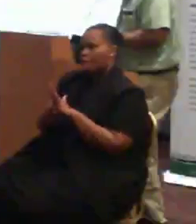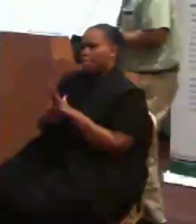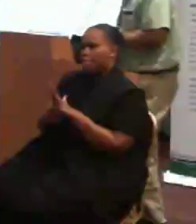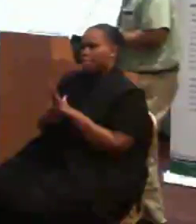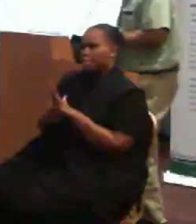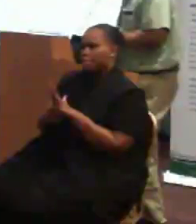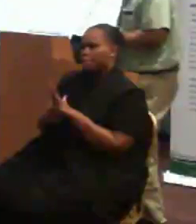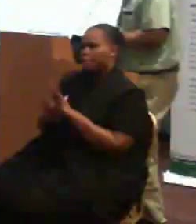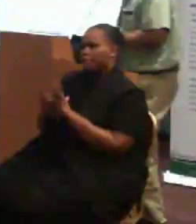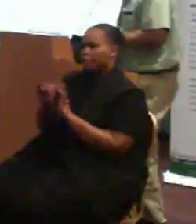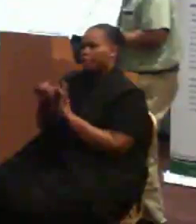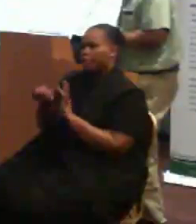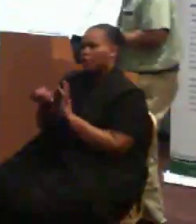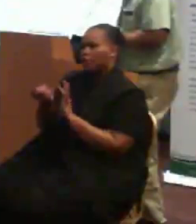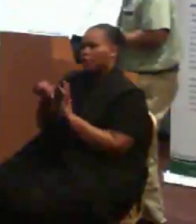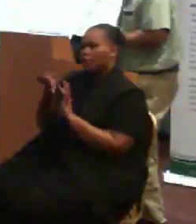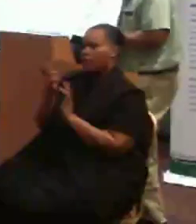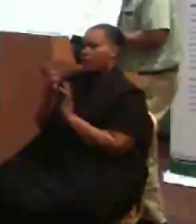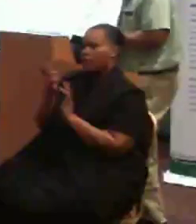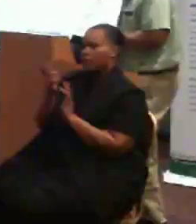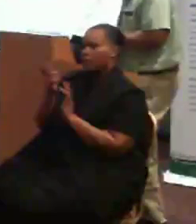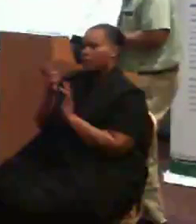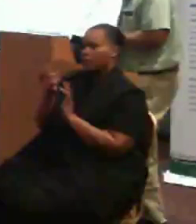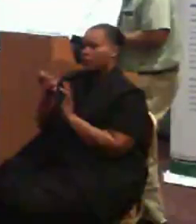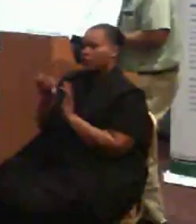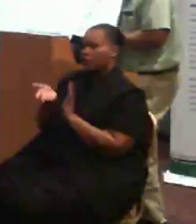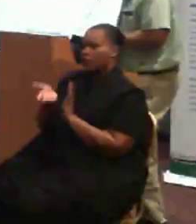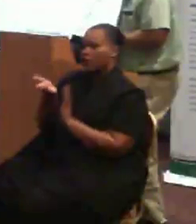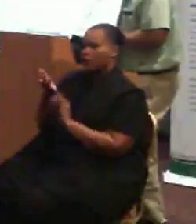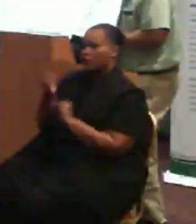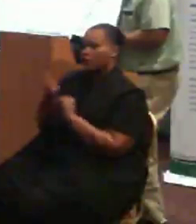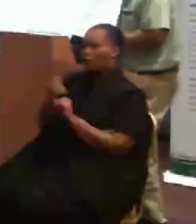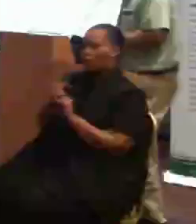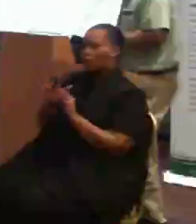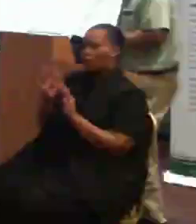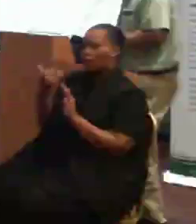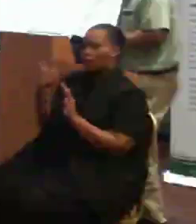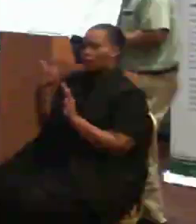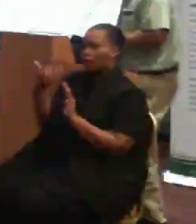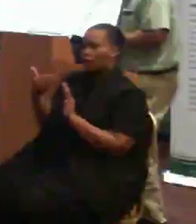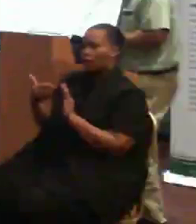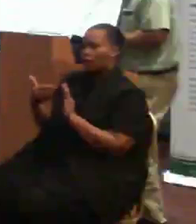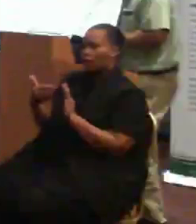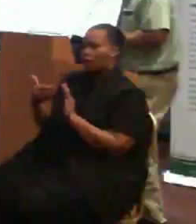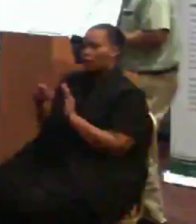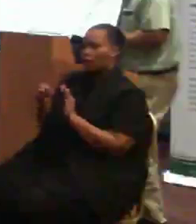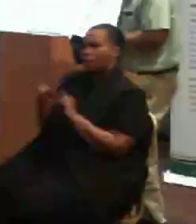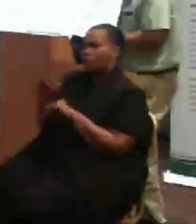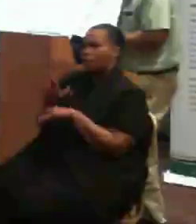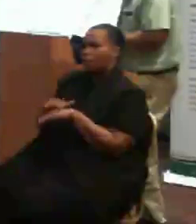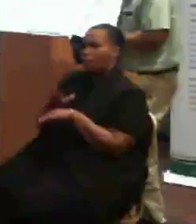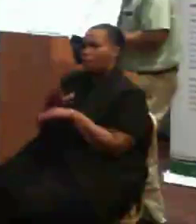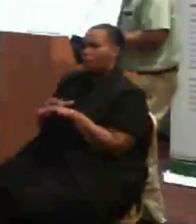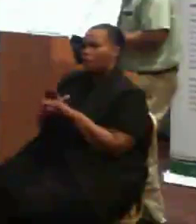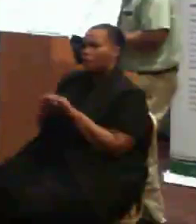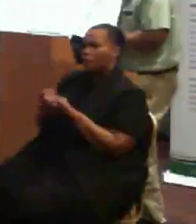average tariff increase over the past 10 years has been above